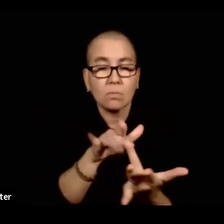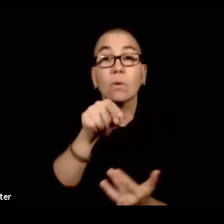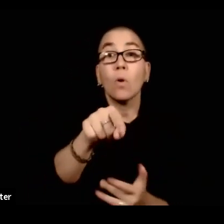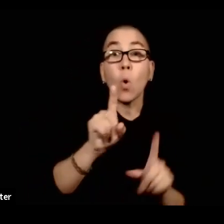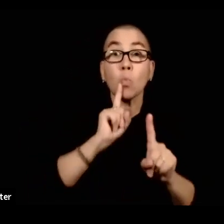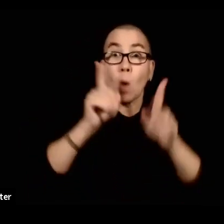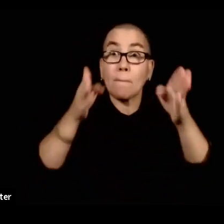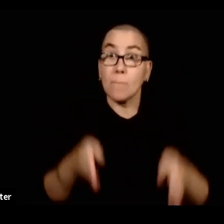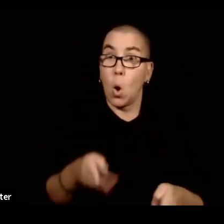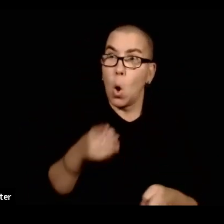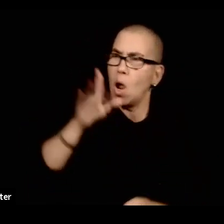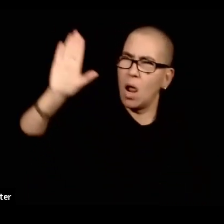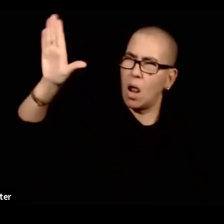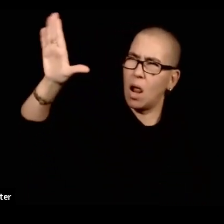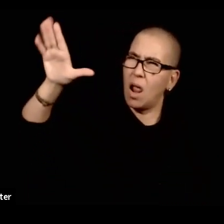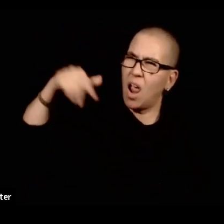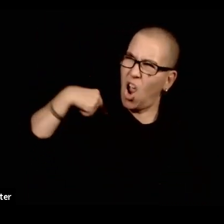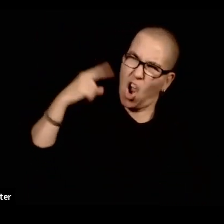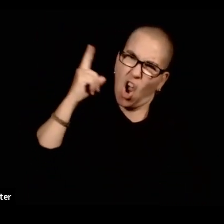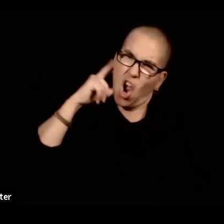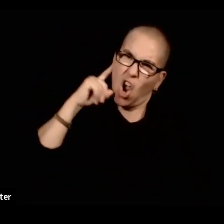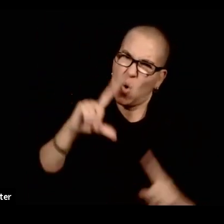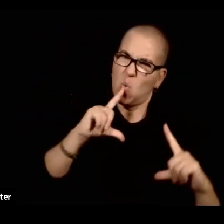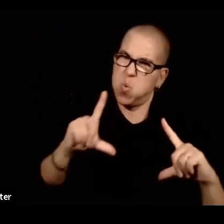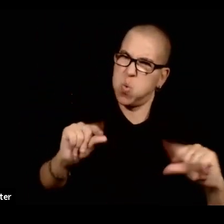reason why that would be the case.